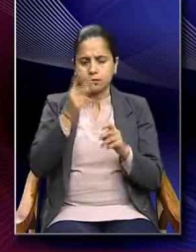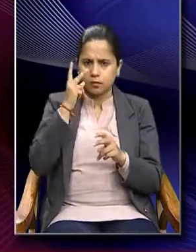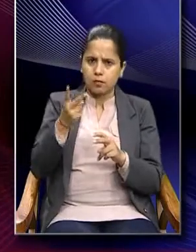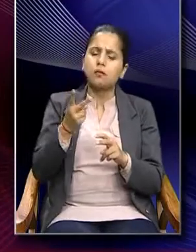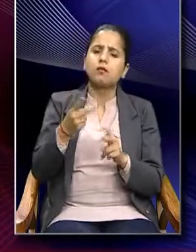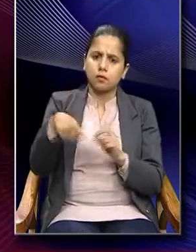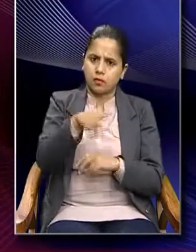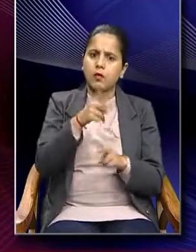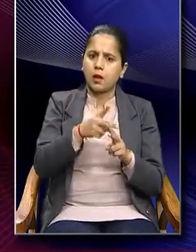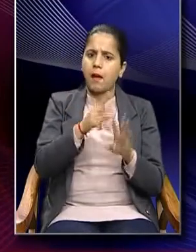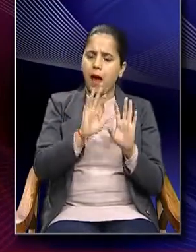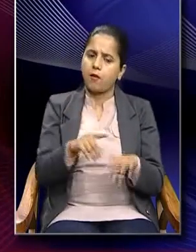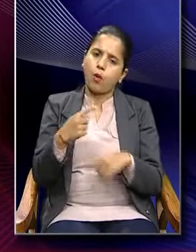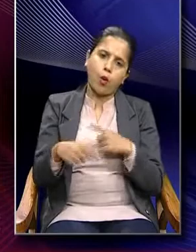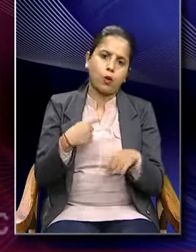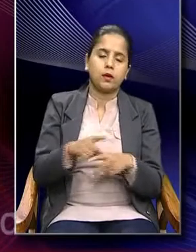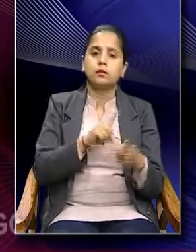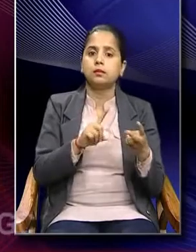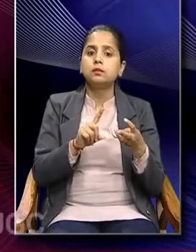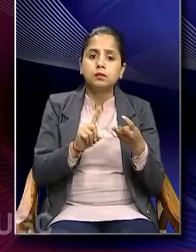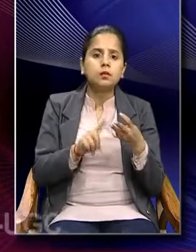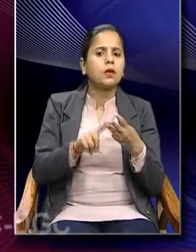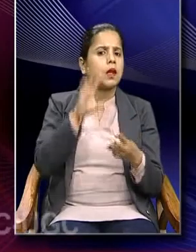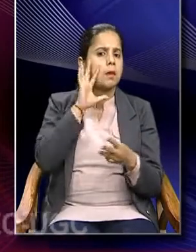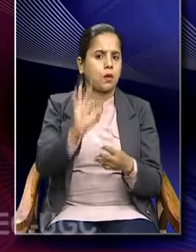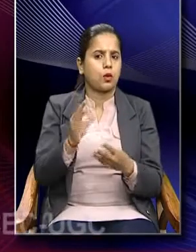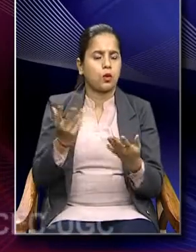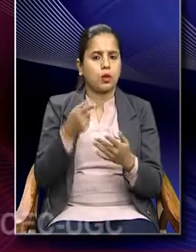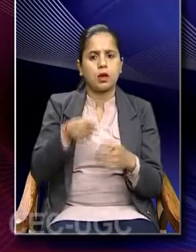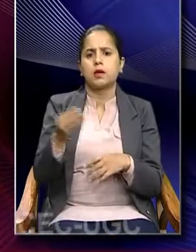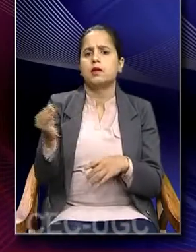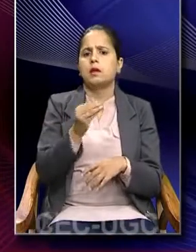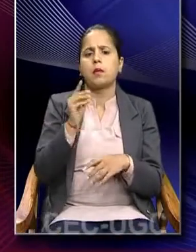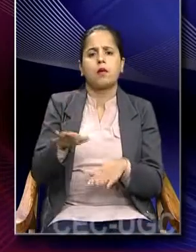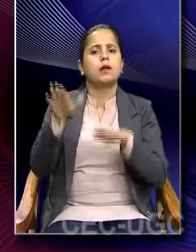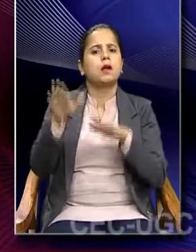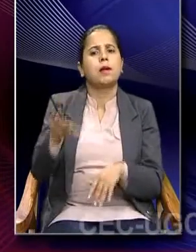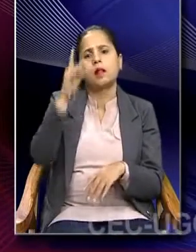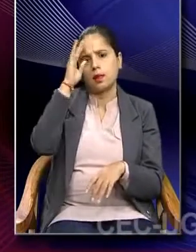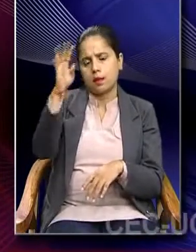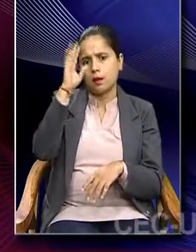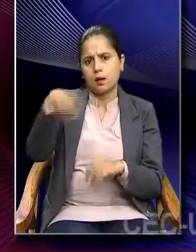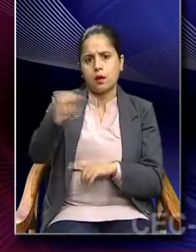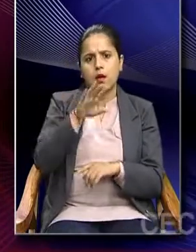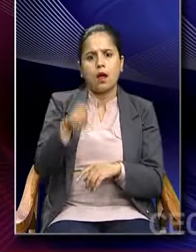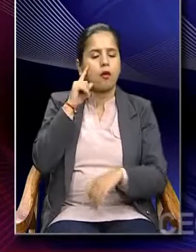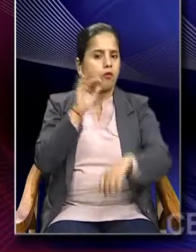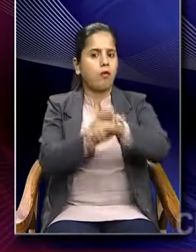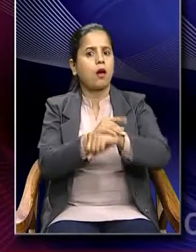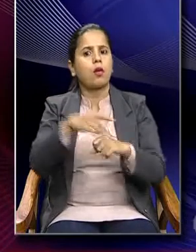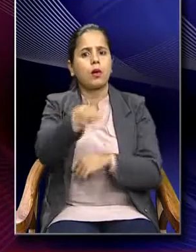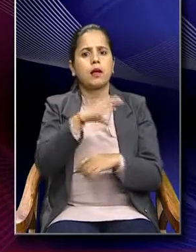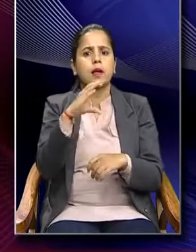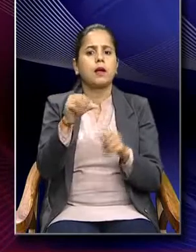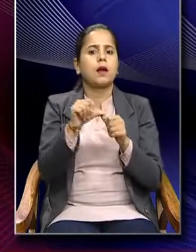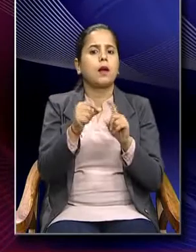there. Third important thing is that there are some dependency theorists who do not identify